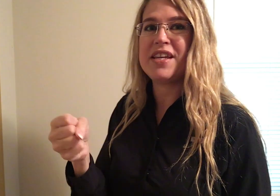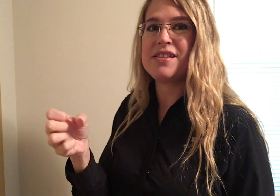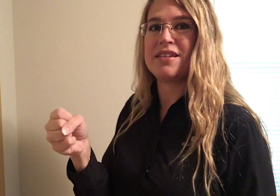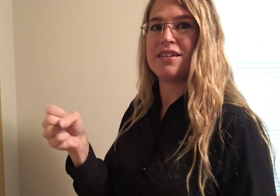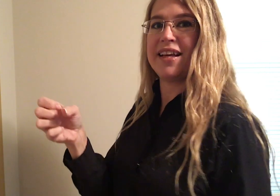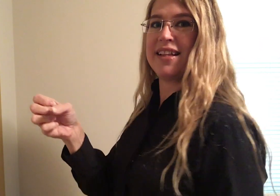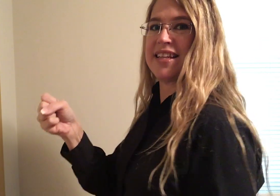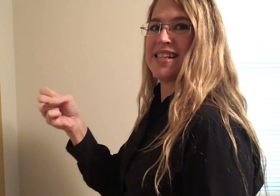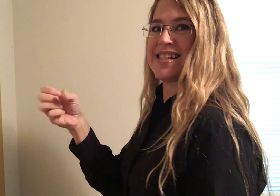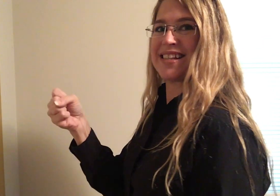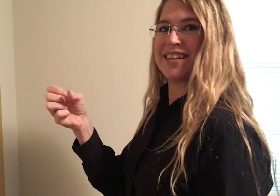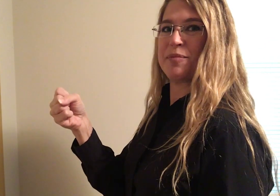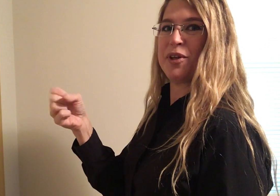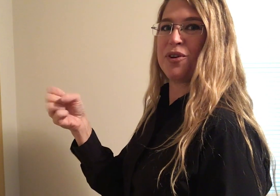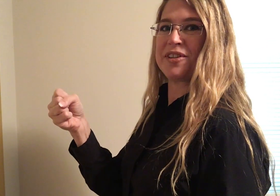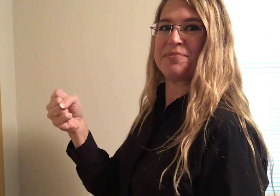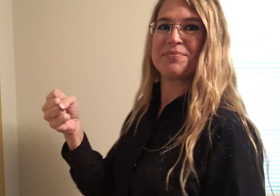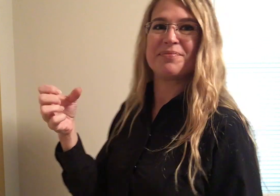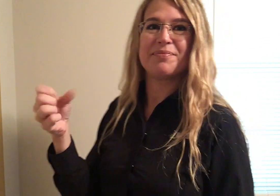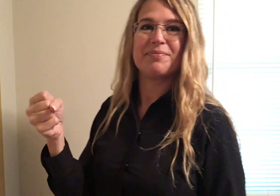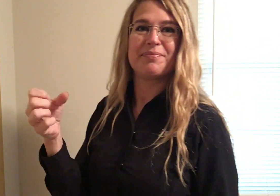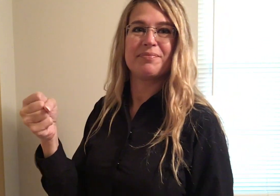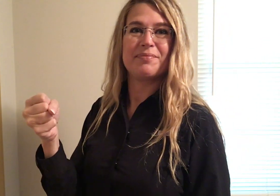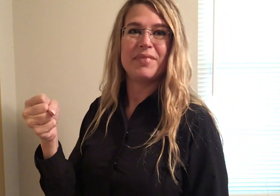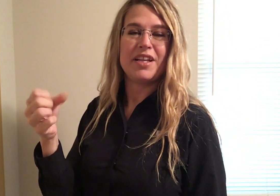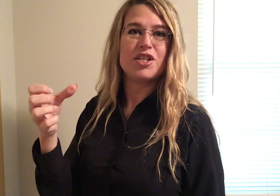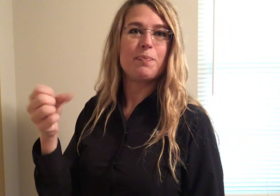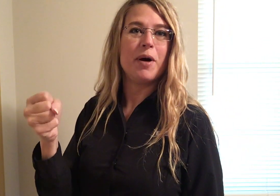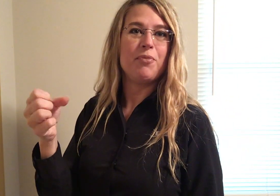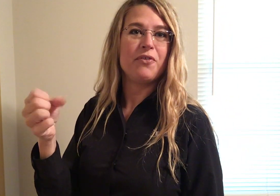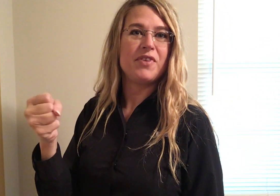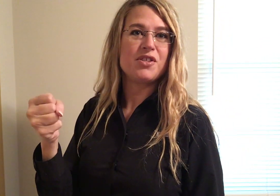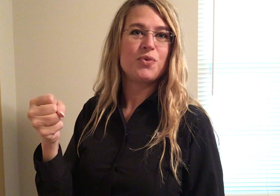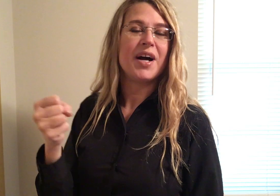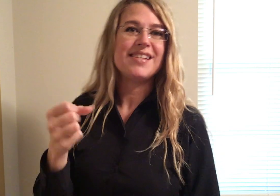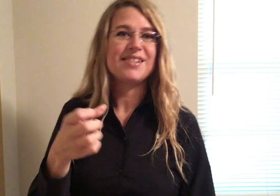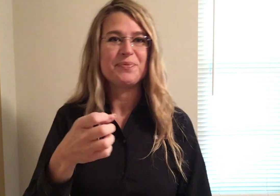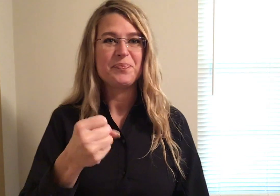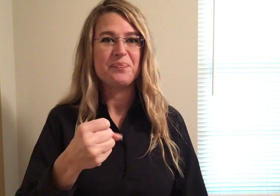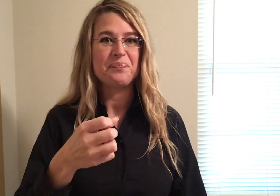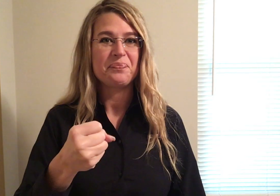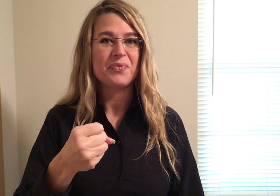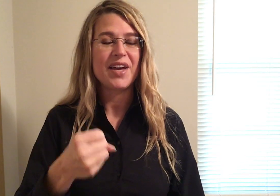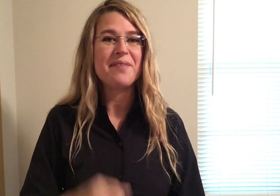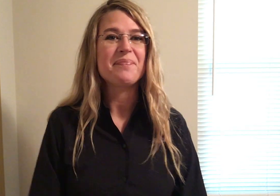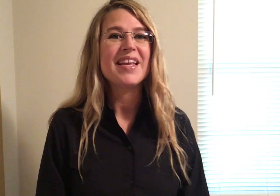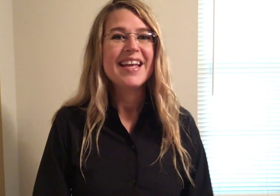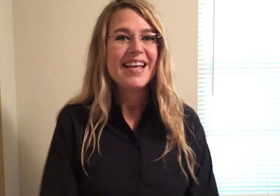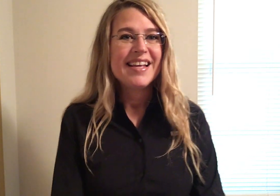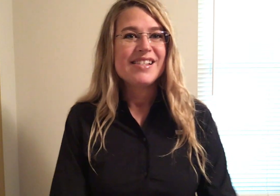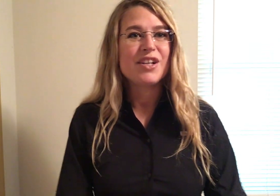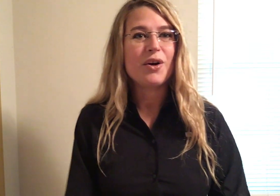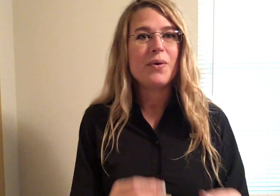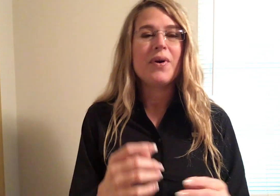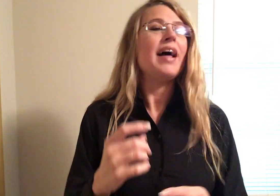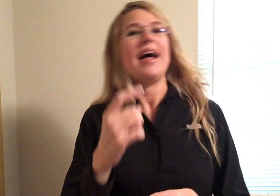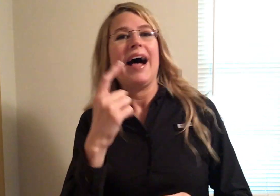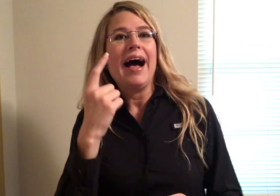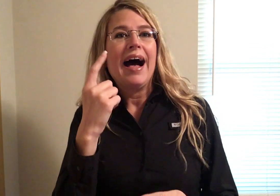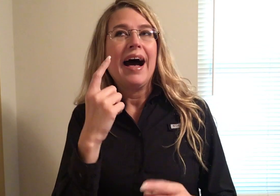fist like this, milk, and just pump your fist twice. Okay, so I